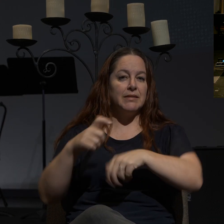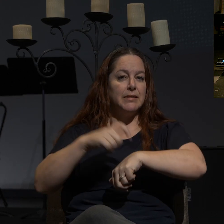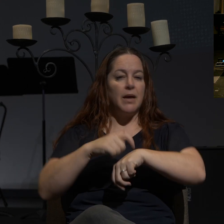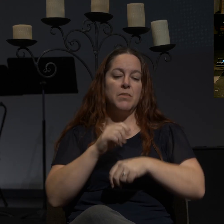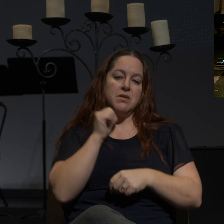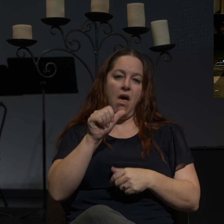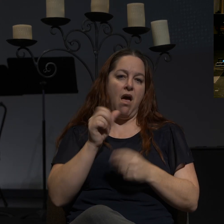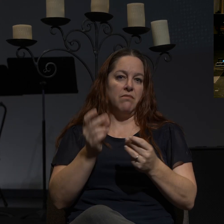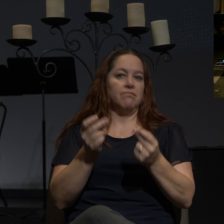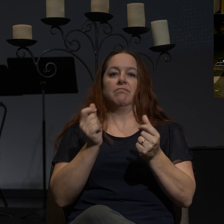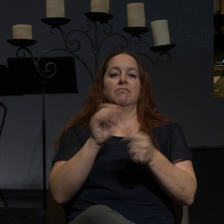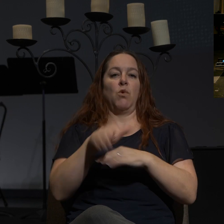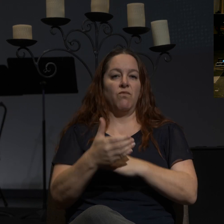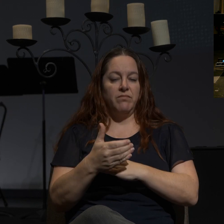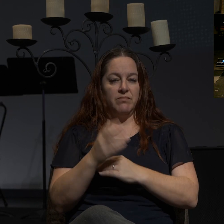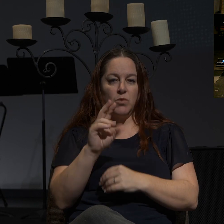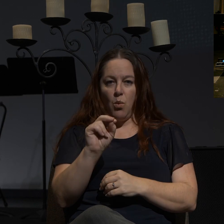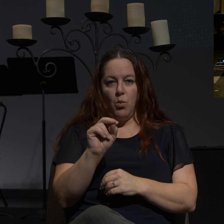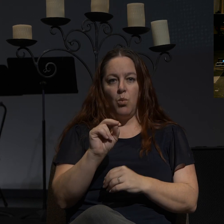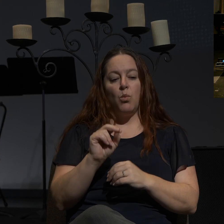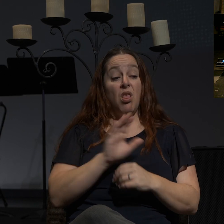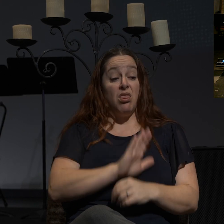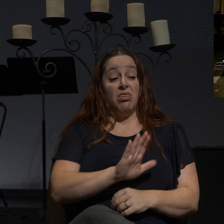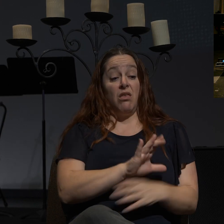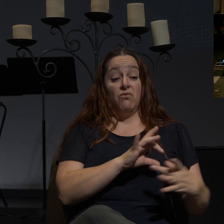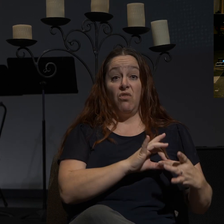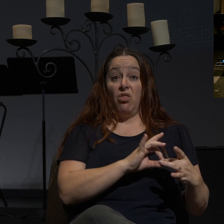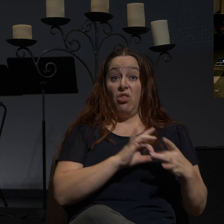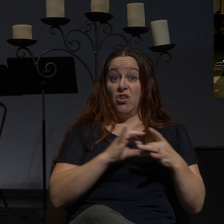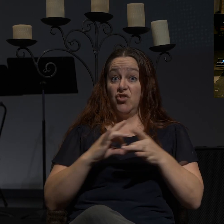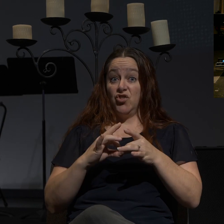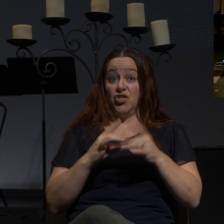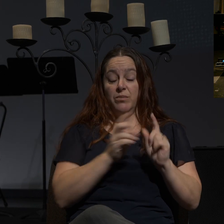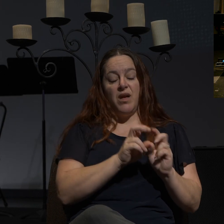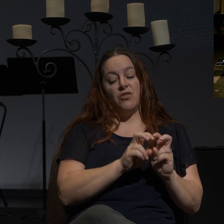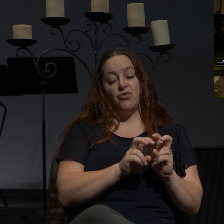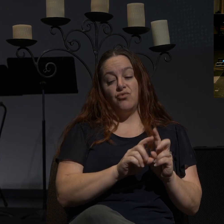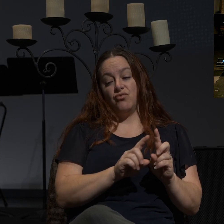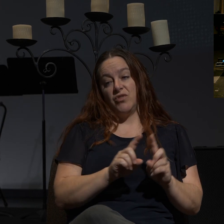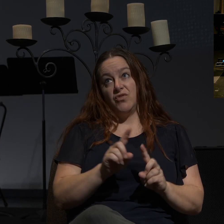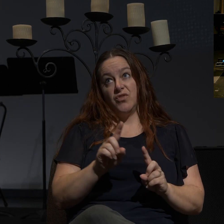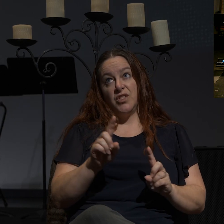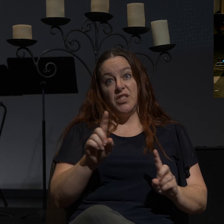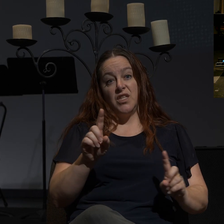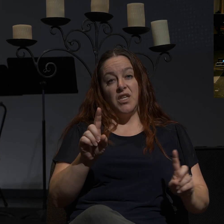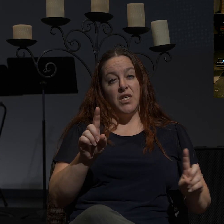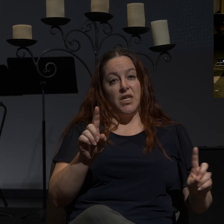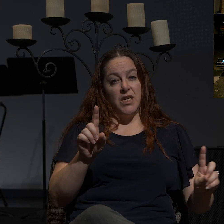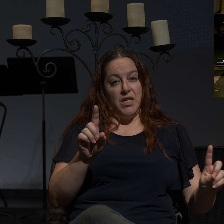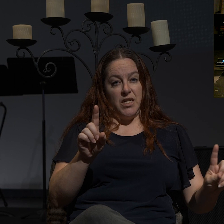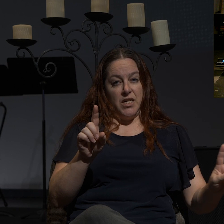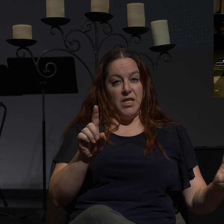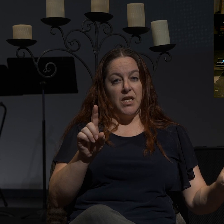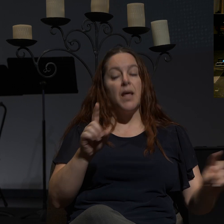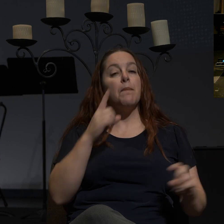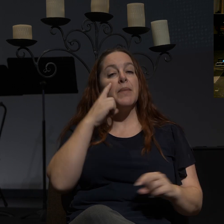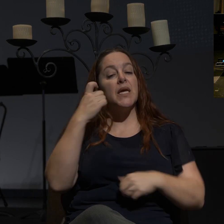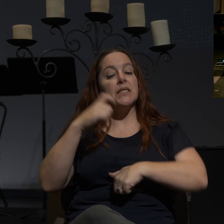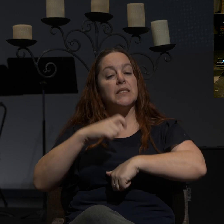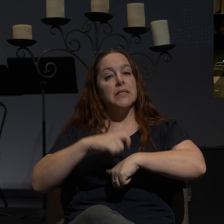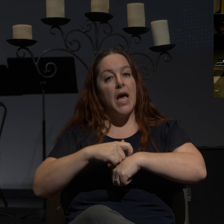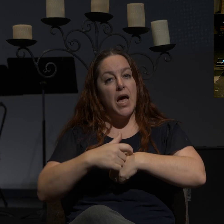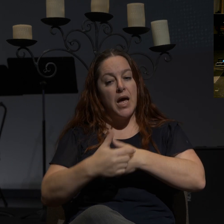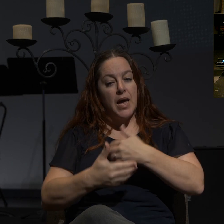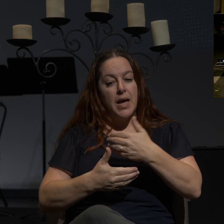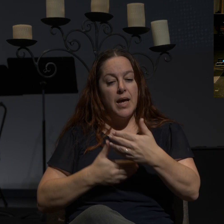And so if their relationship with God had drifted, it's because over